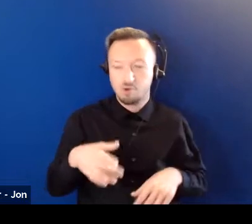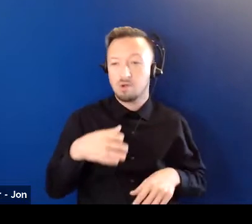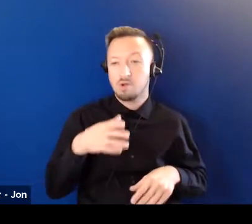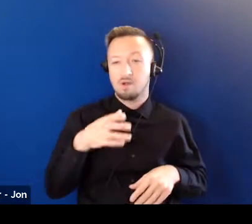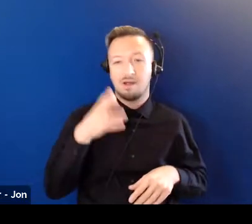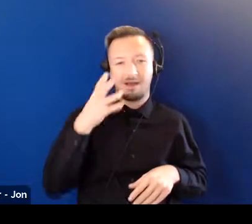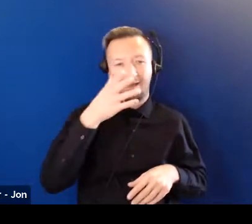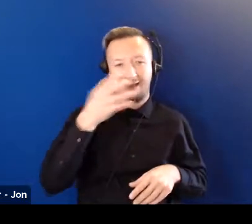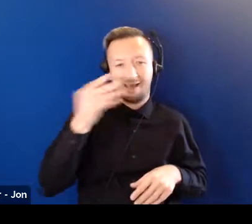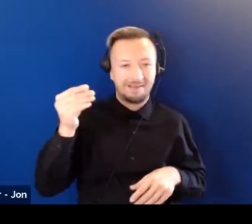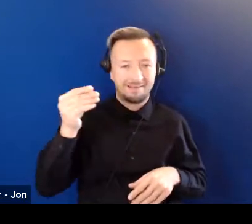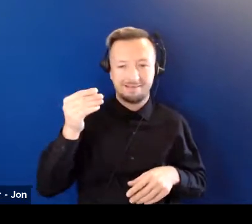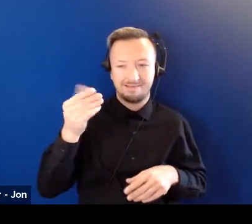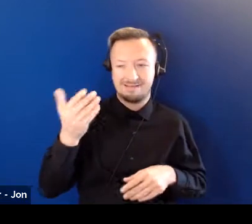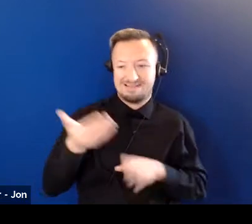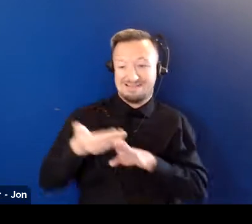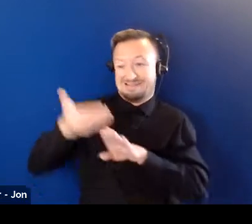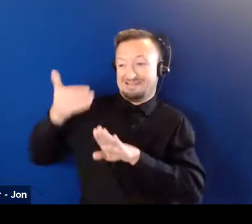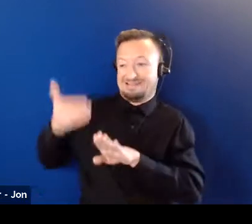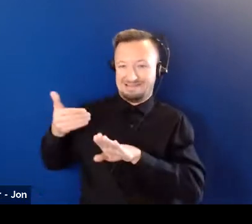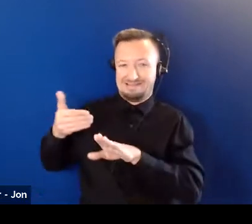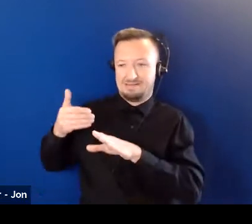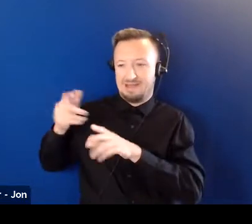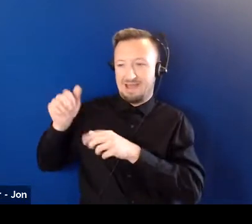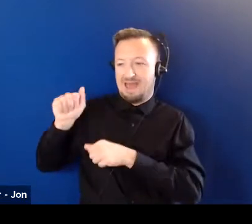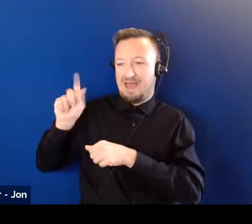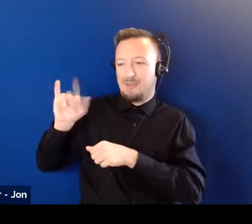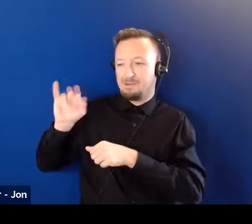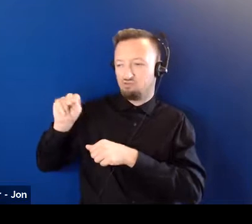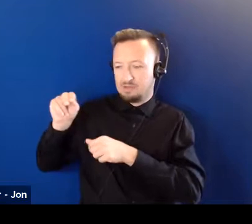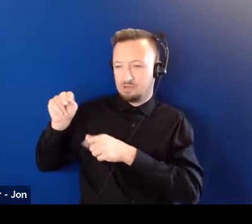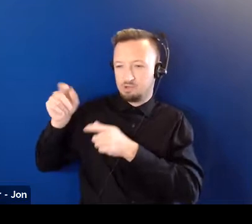much upheaval from the last administration that had been in